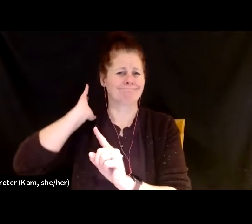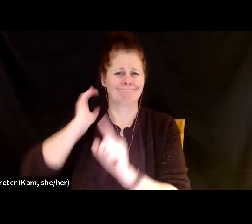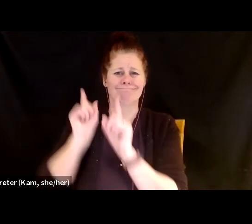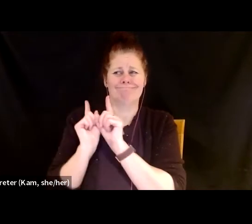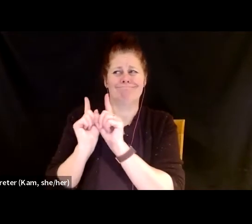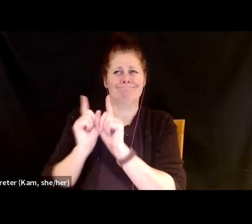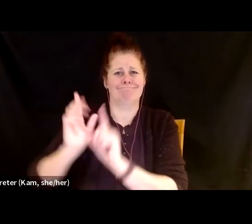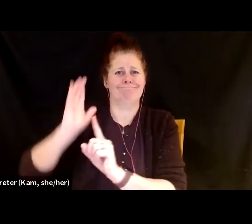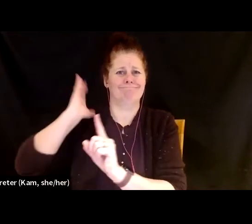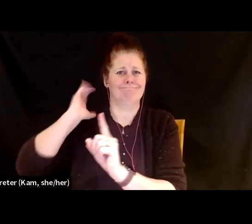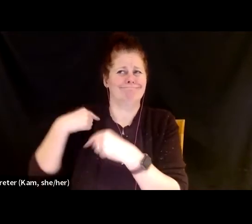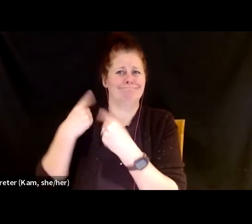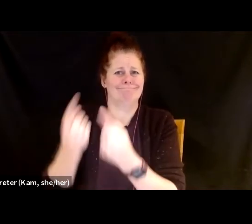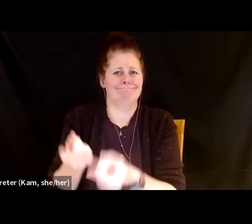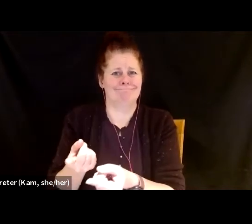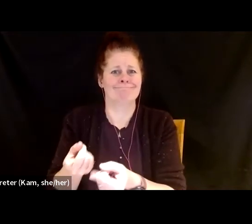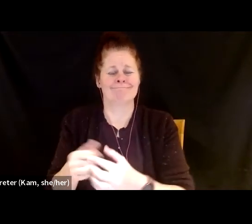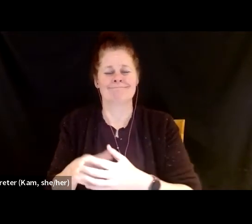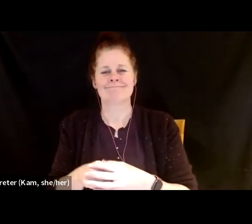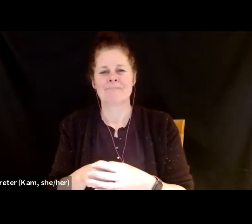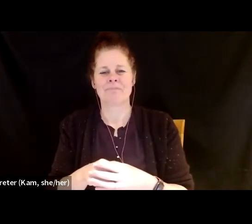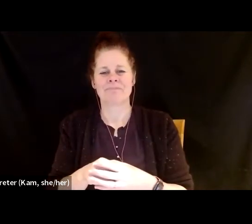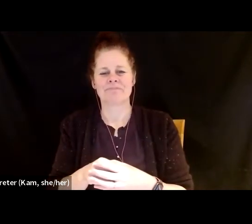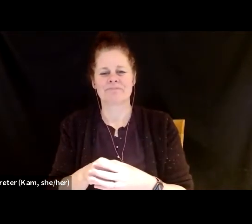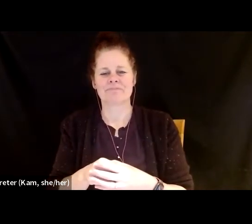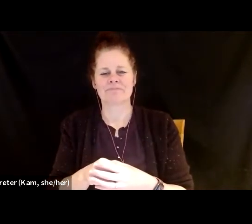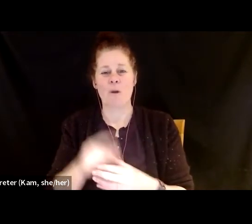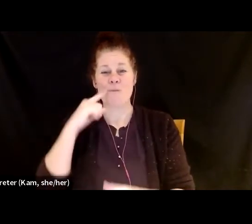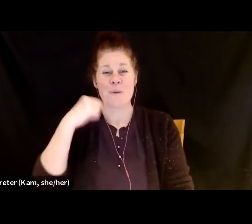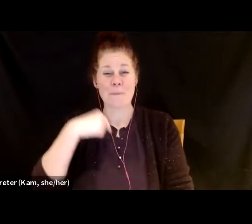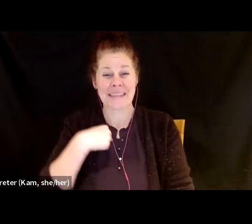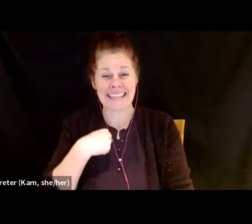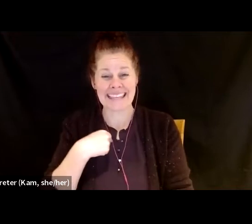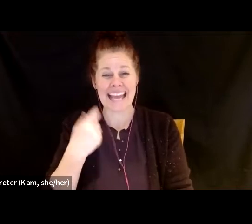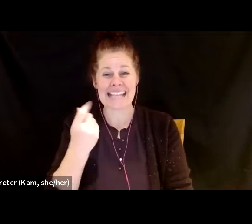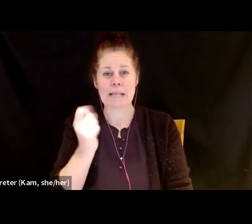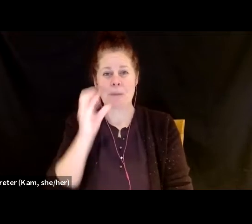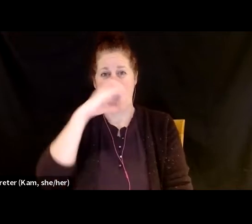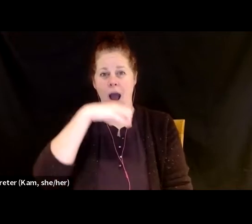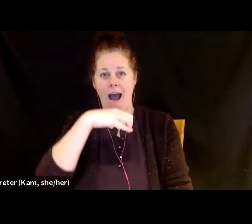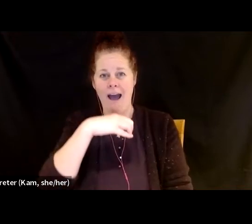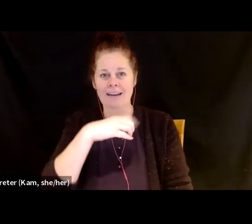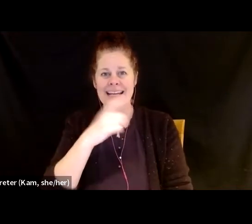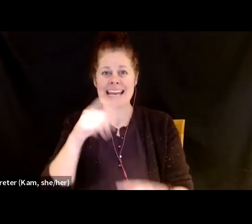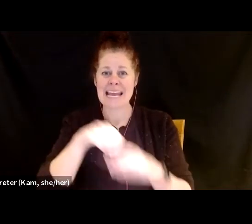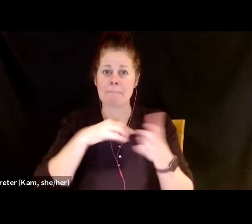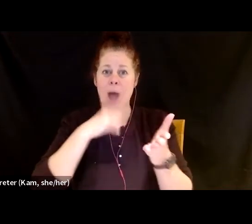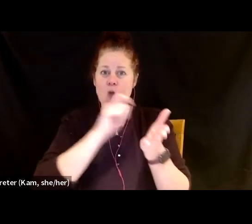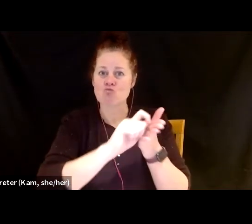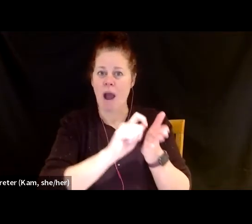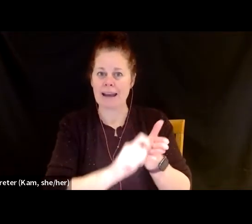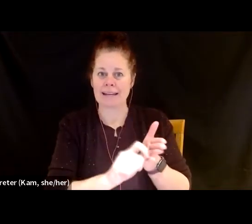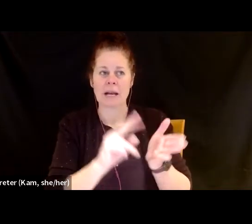so it's odd for me. It's odd to, you know, people I've cited like Dr. Waters to